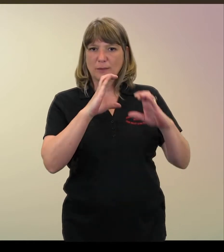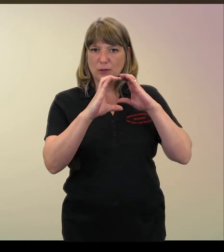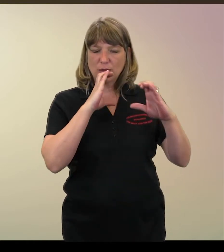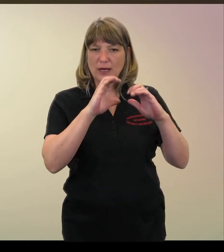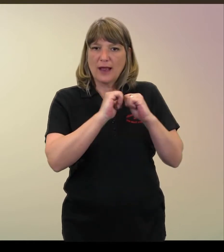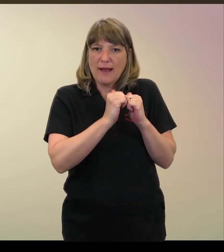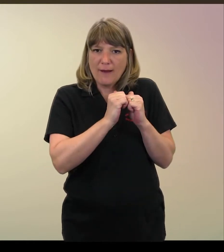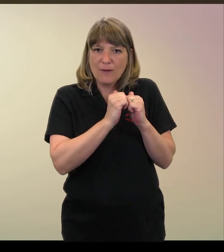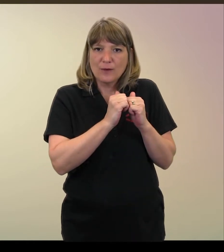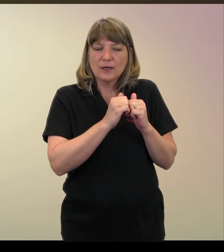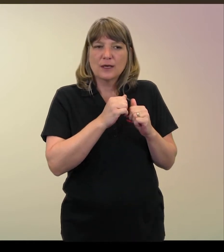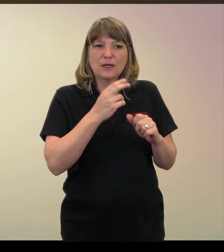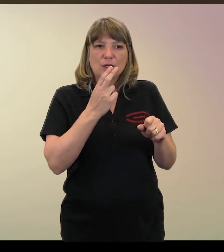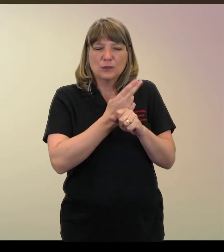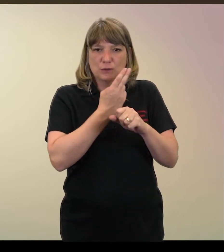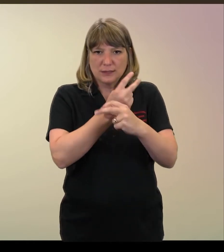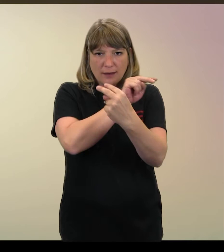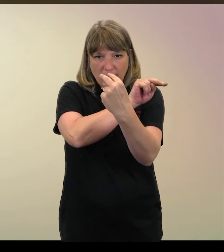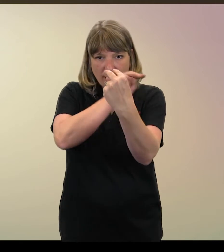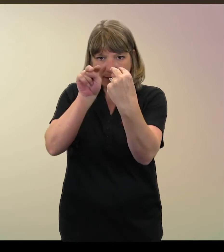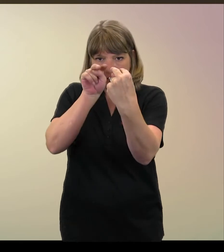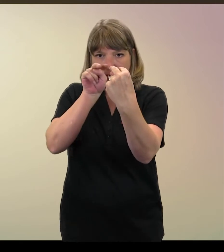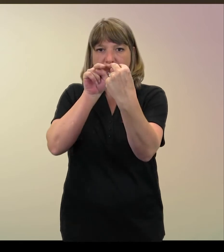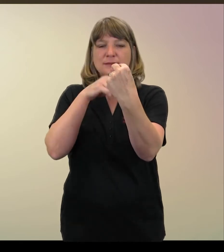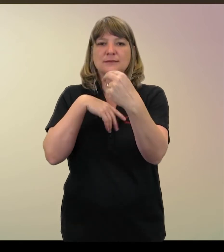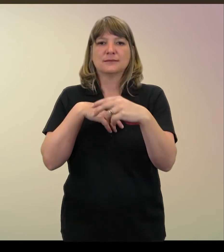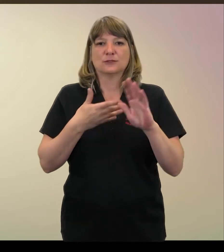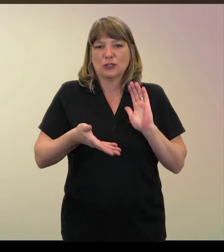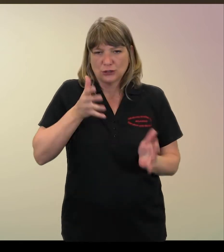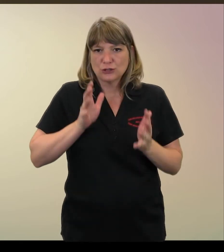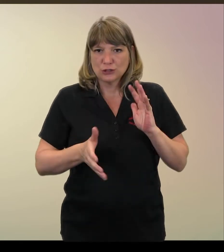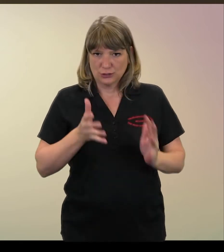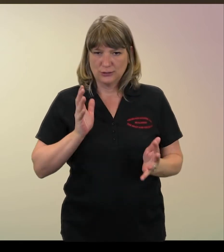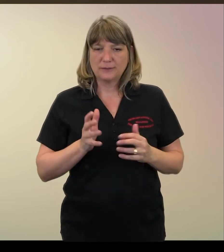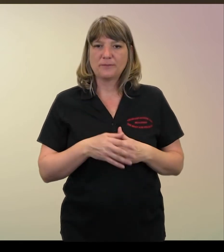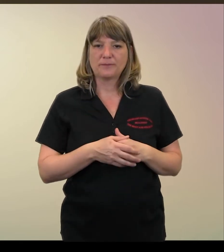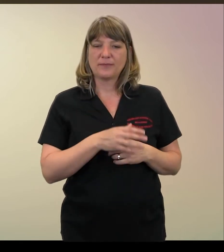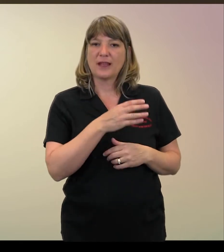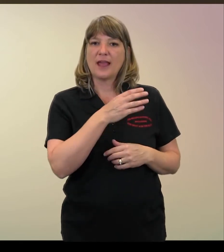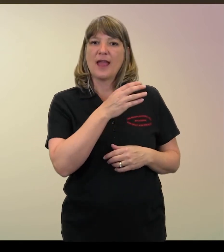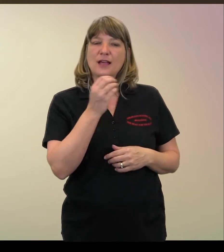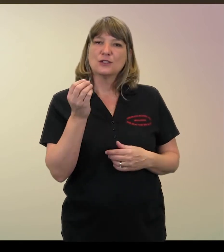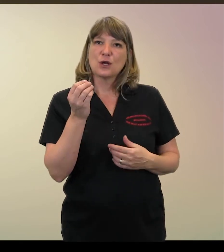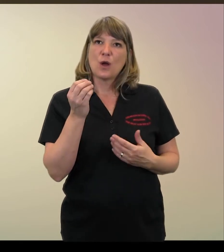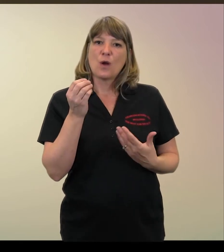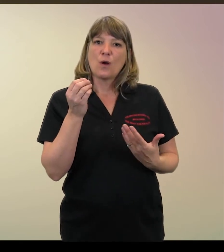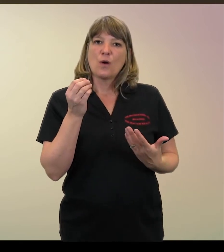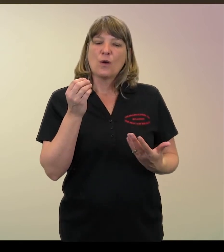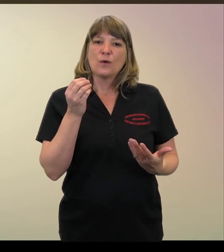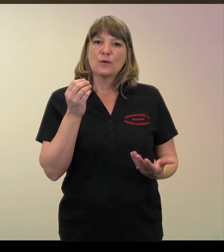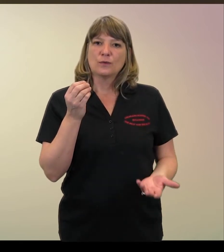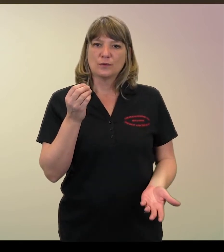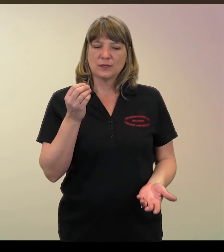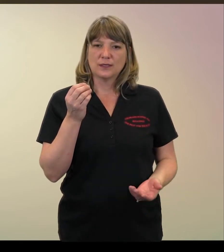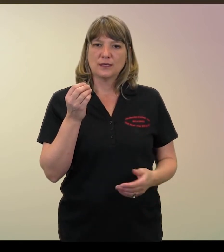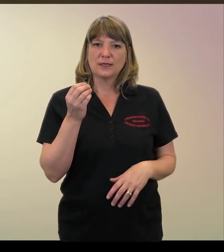tend to communicate by using eye contact and gestures. And